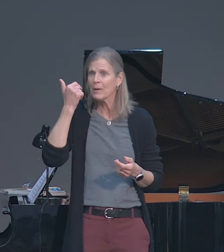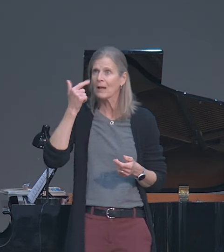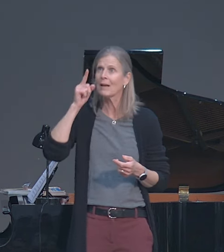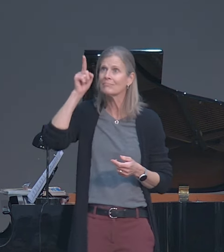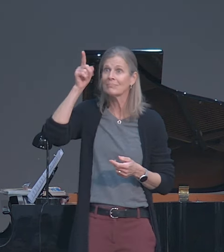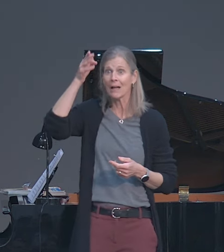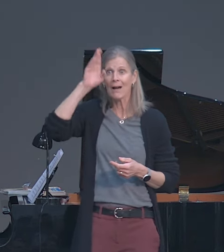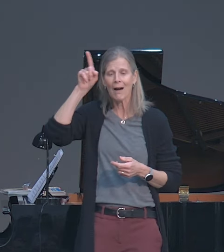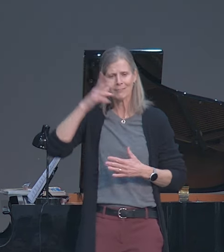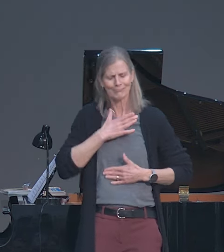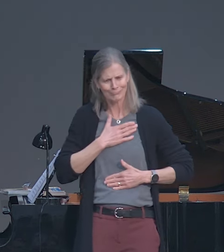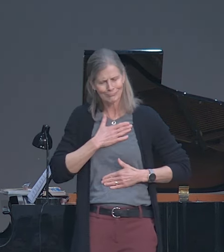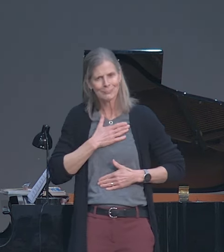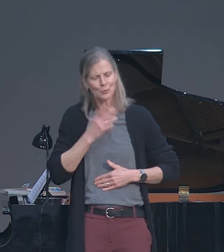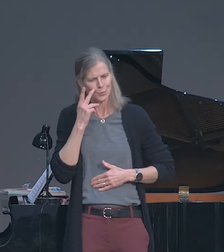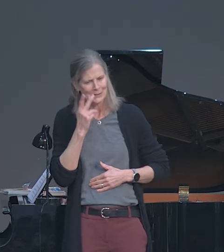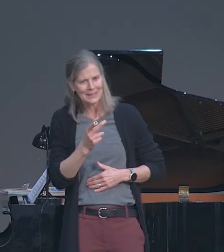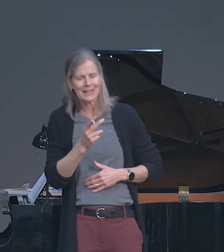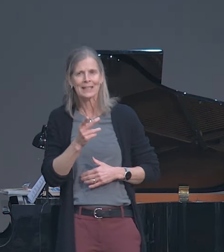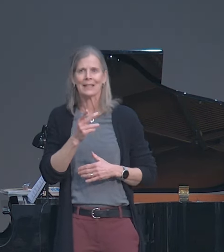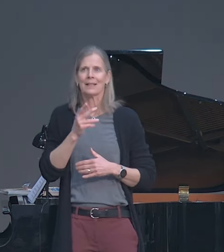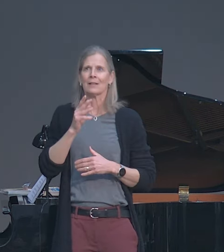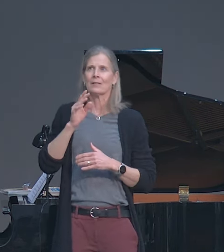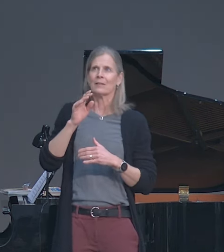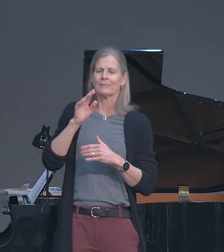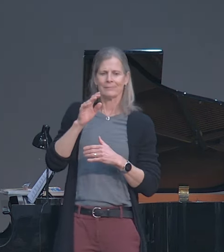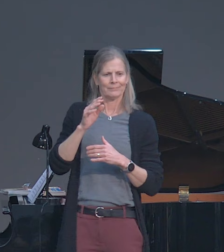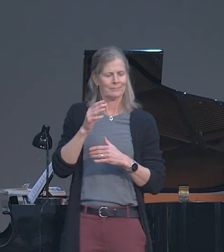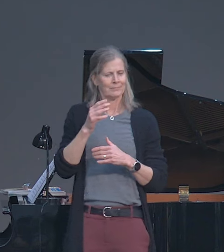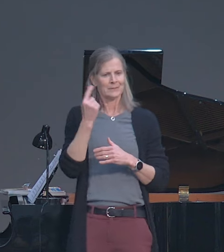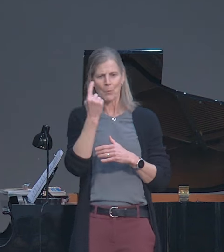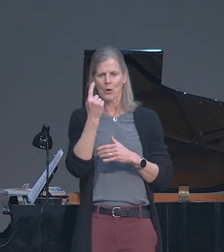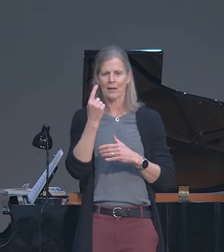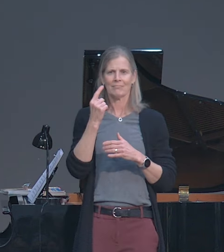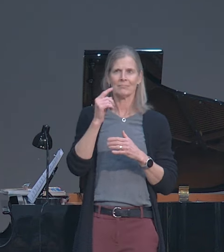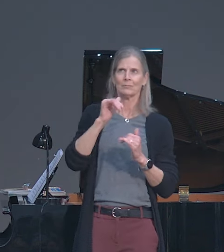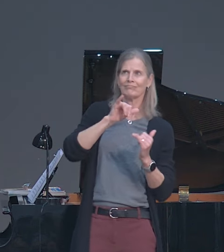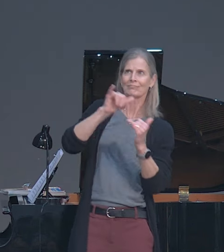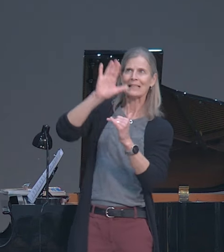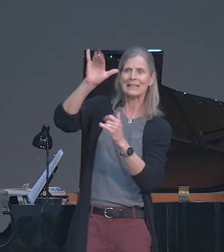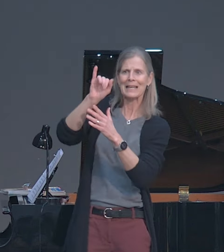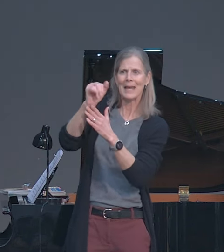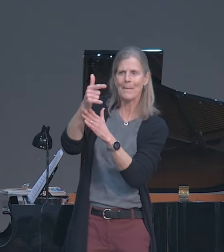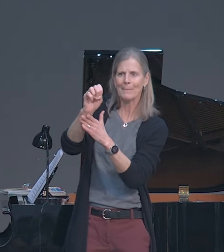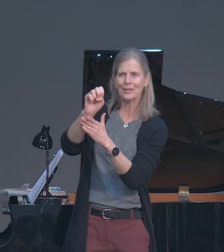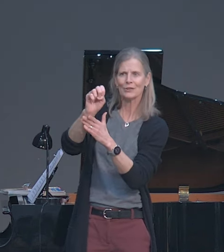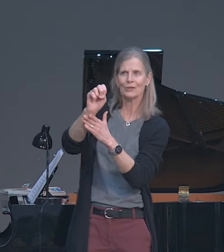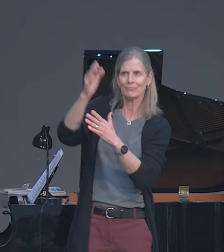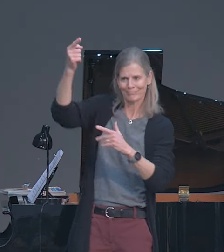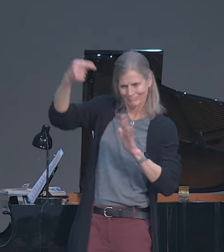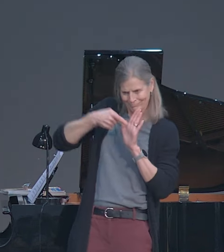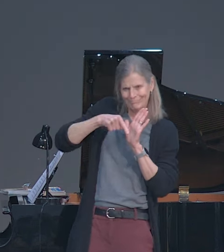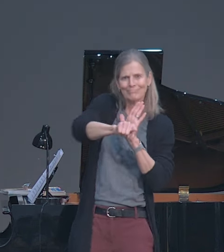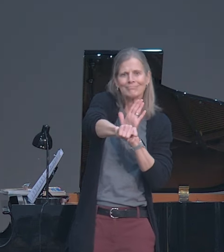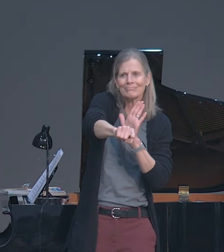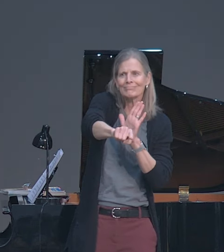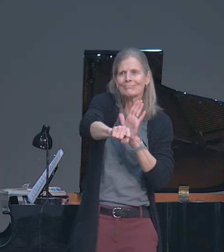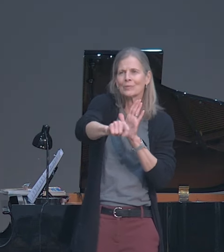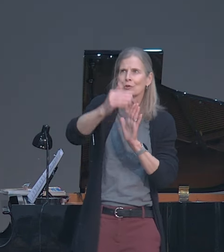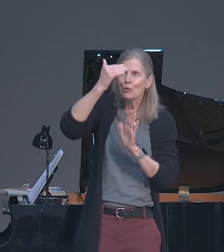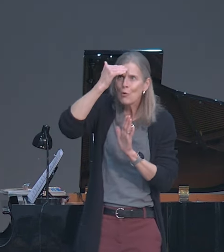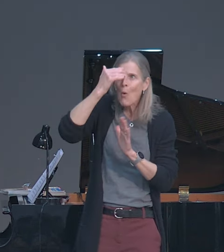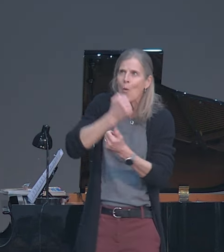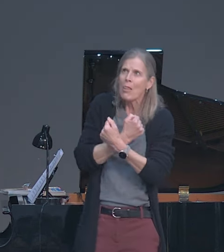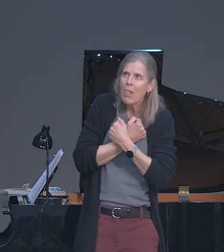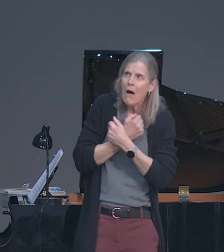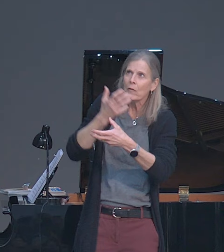to fashion a being according to his image who would be able to know and love and trust and obey